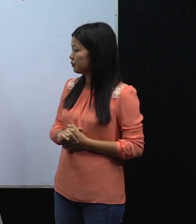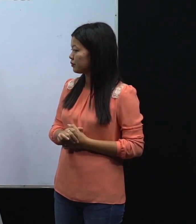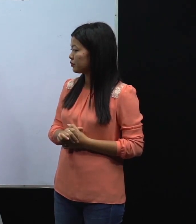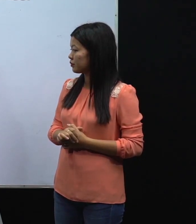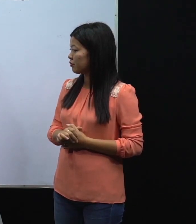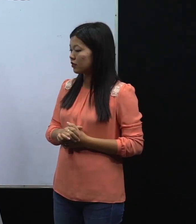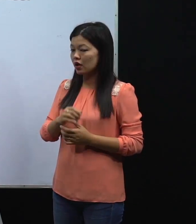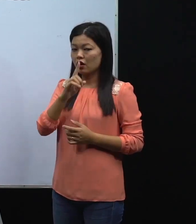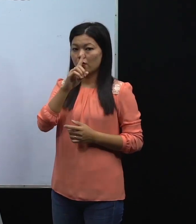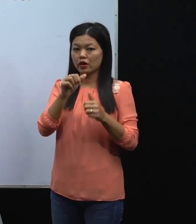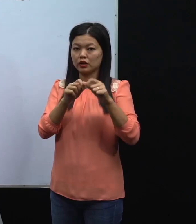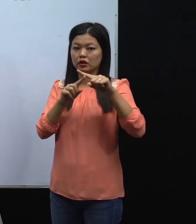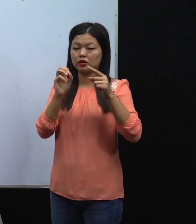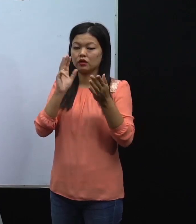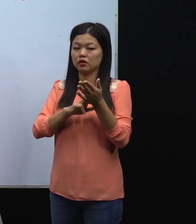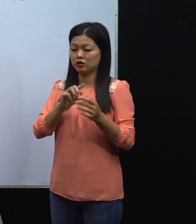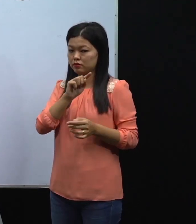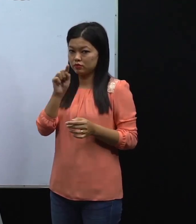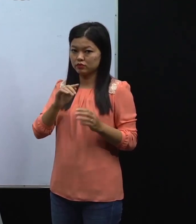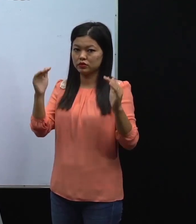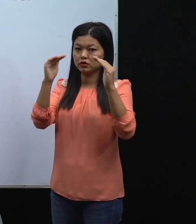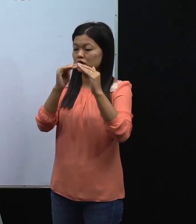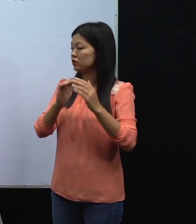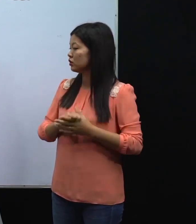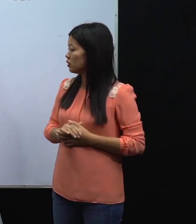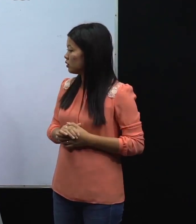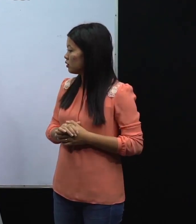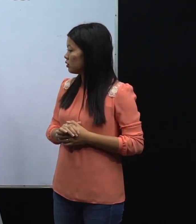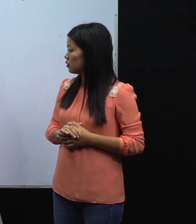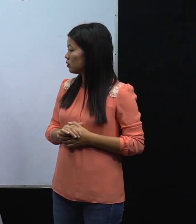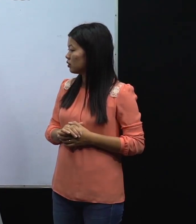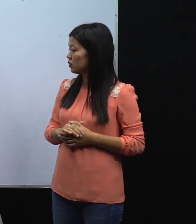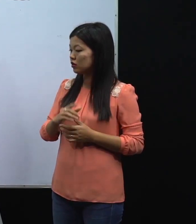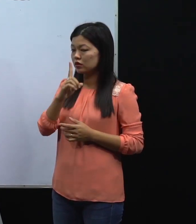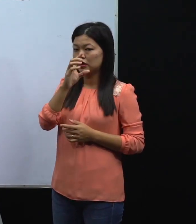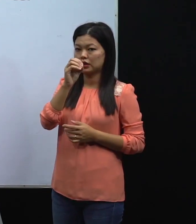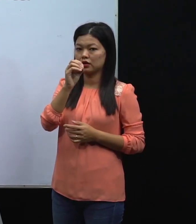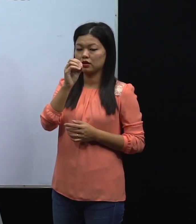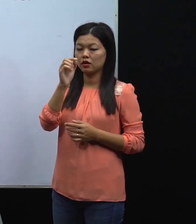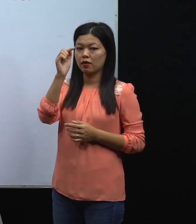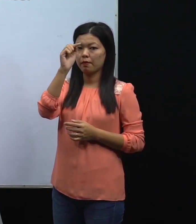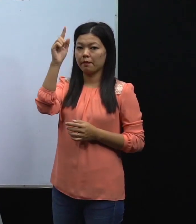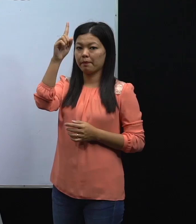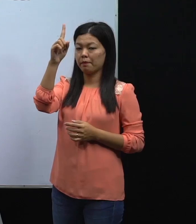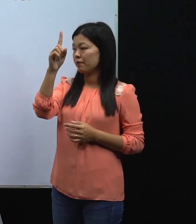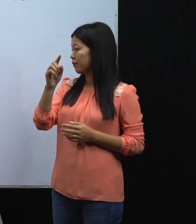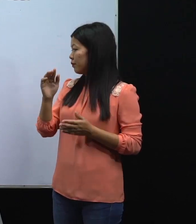for one atom, okay, the size of one atom is 10 to the power minus 10